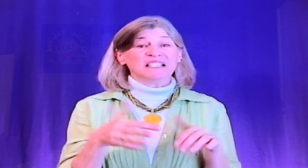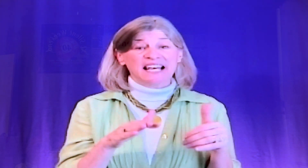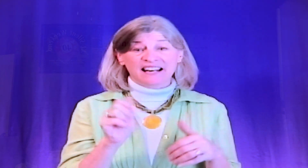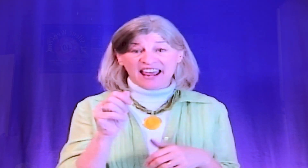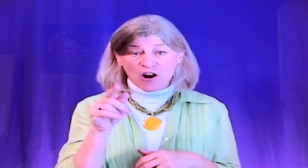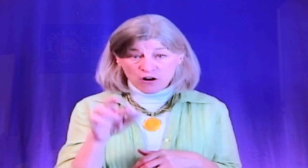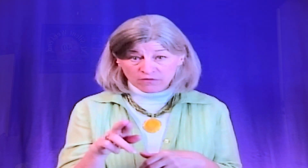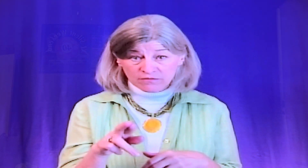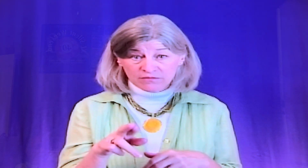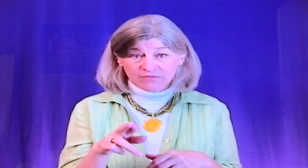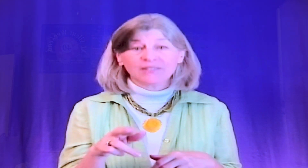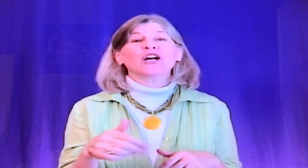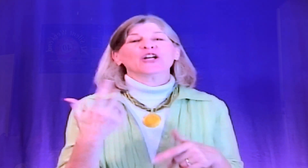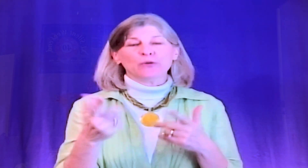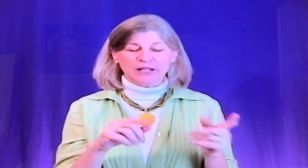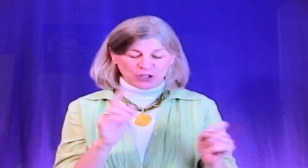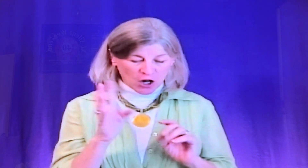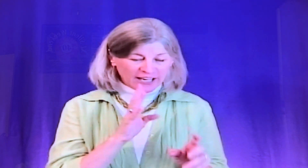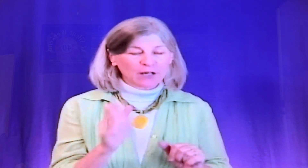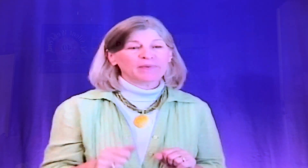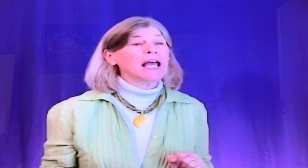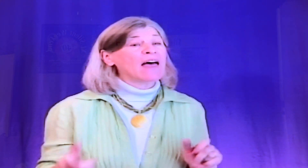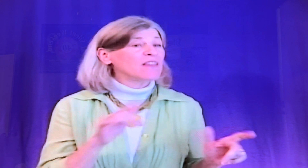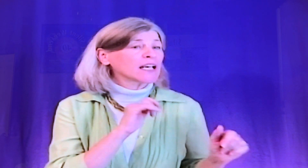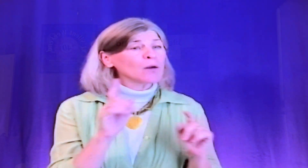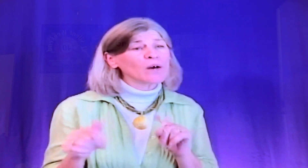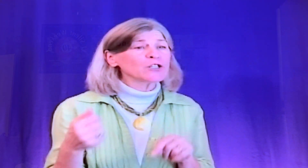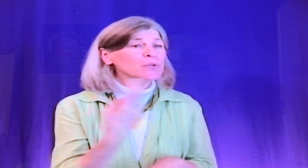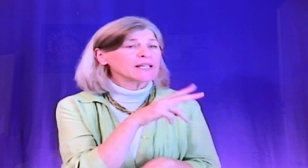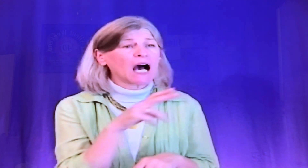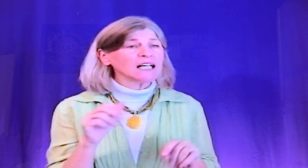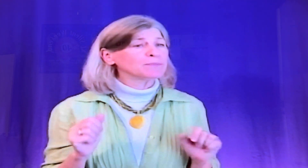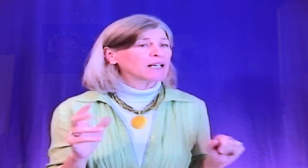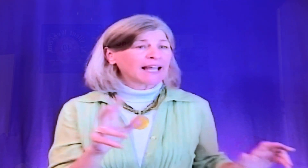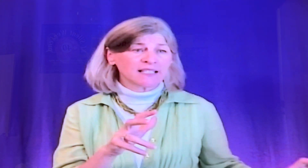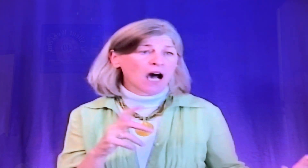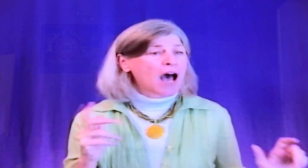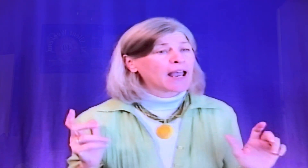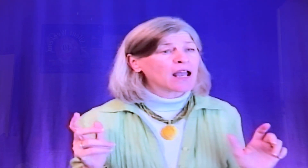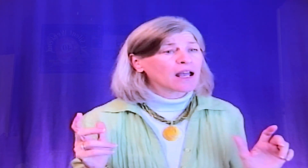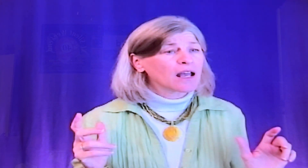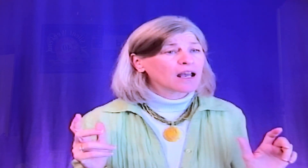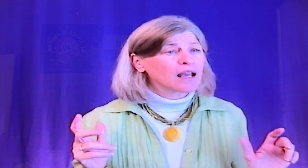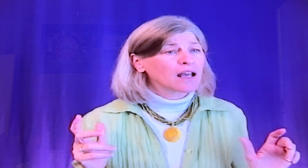dead air, you'll be talking a bit, and then I went to the hospital and I